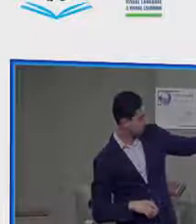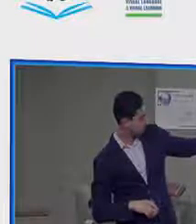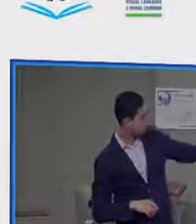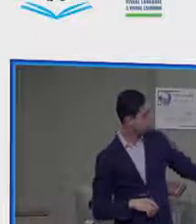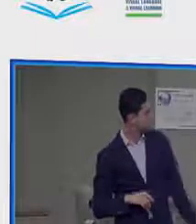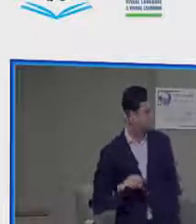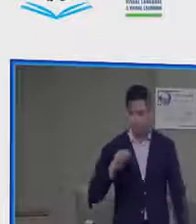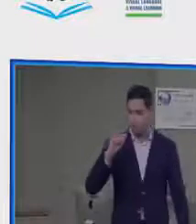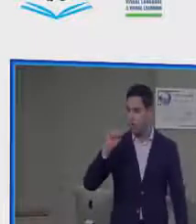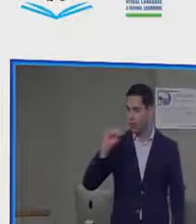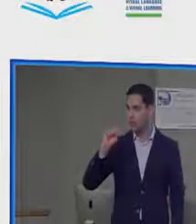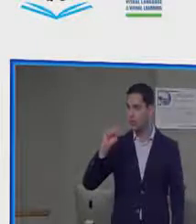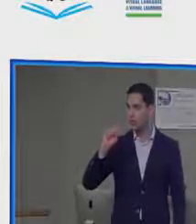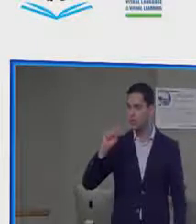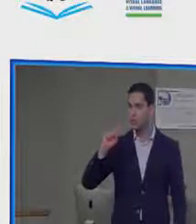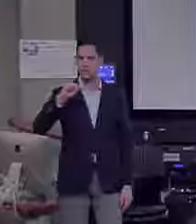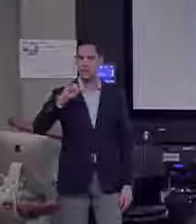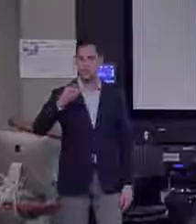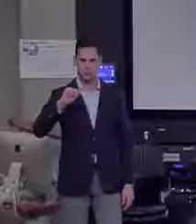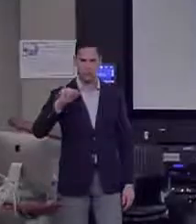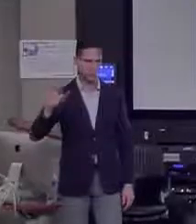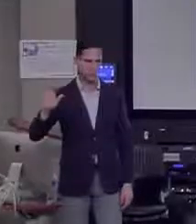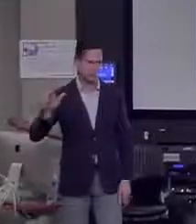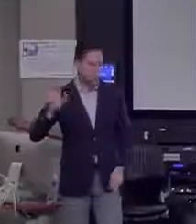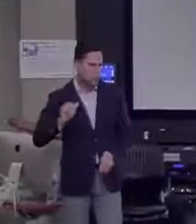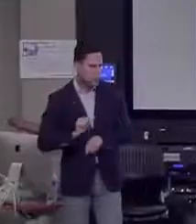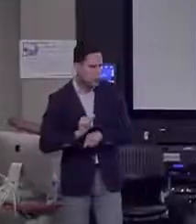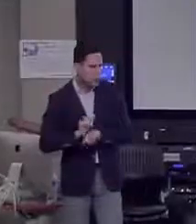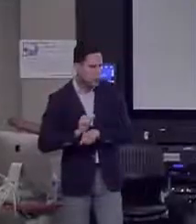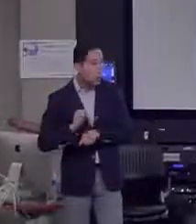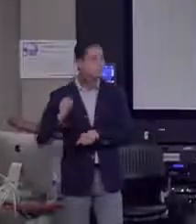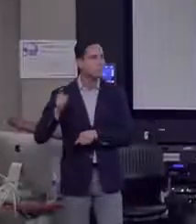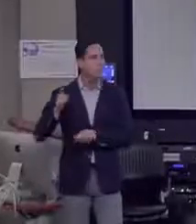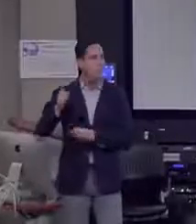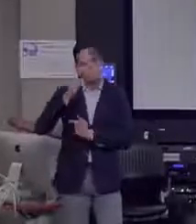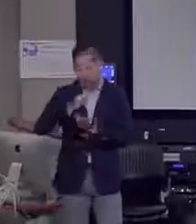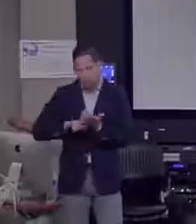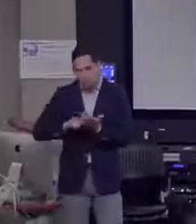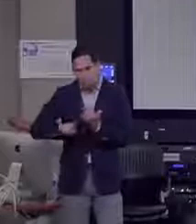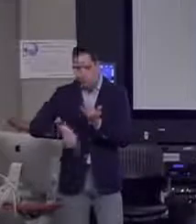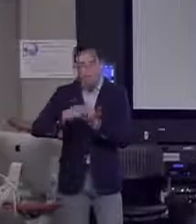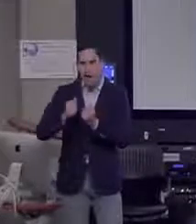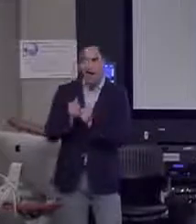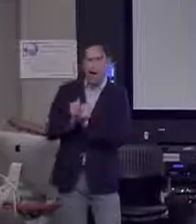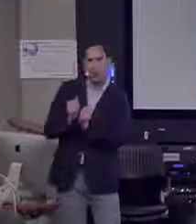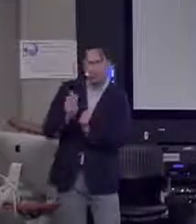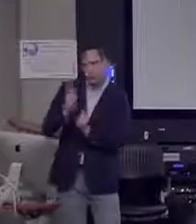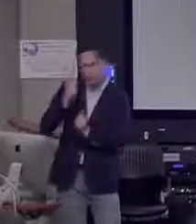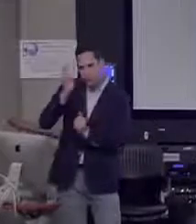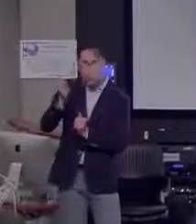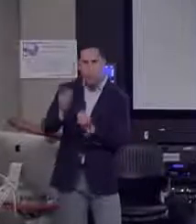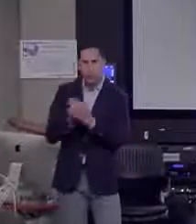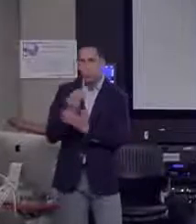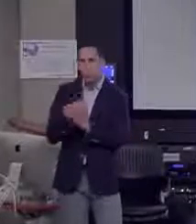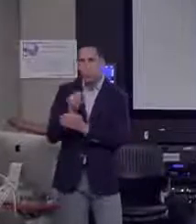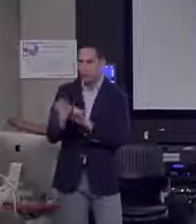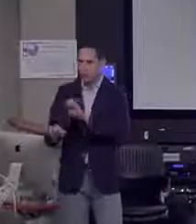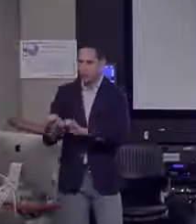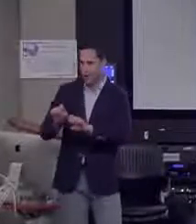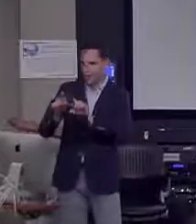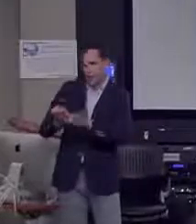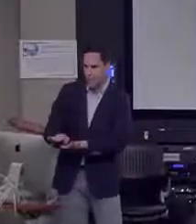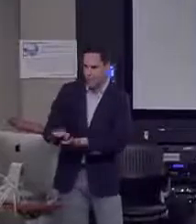we have Anastasi, who did wonderful work in figuring out how to do assessments. And we want to zoom in